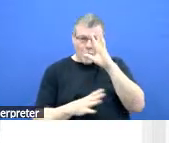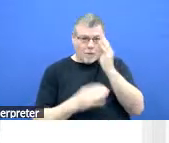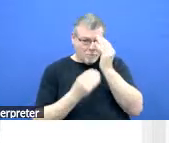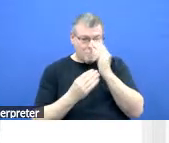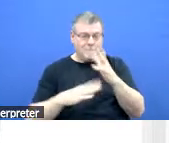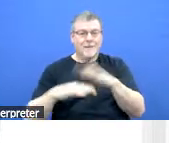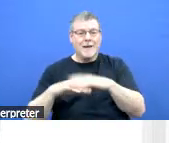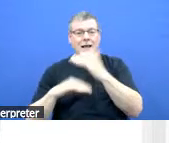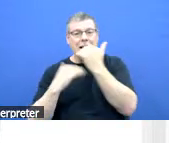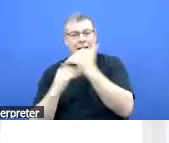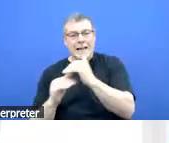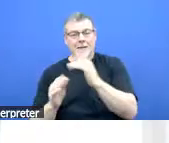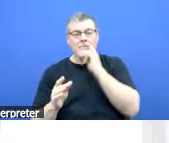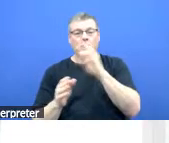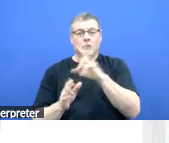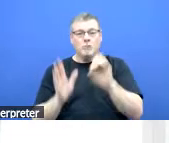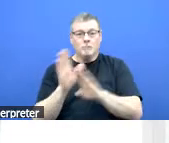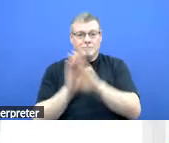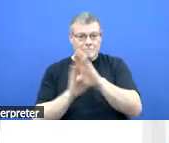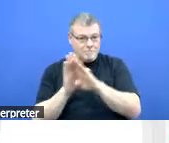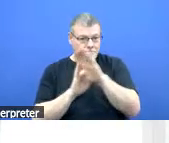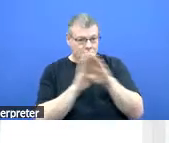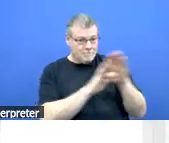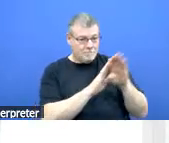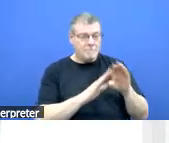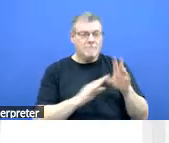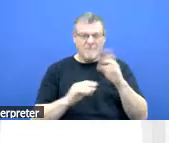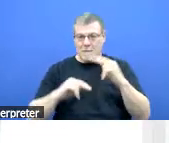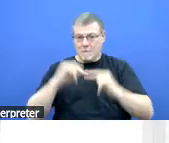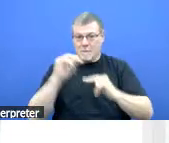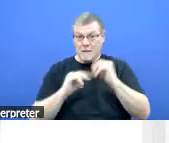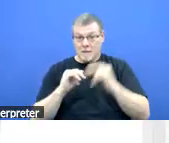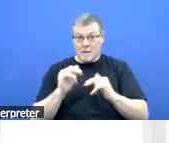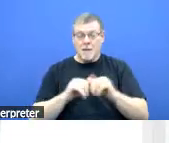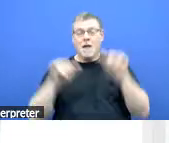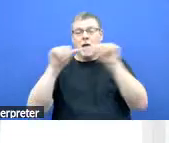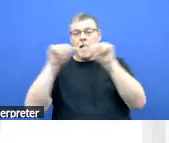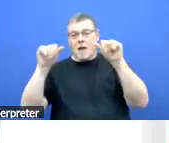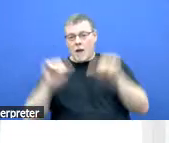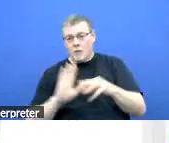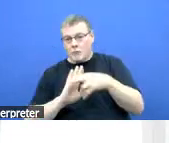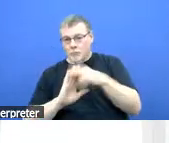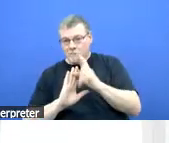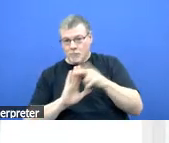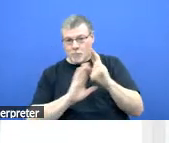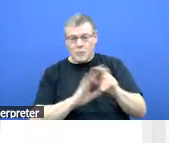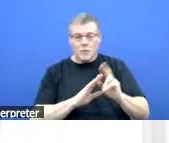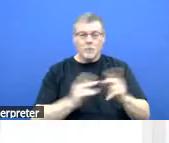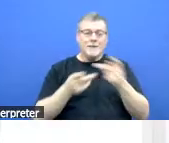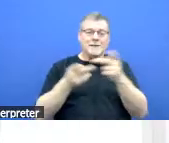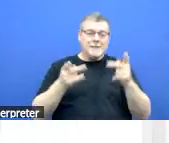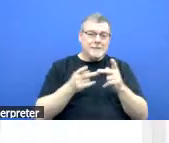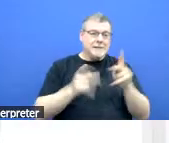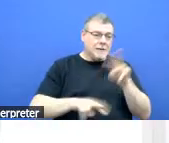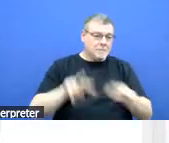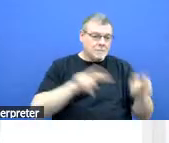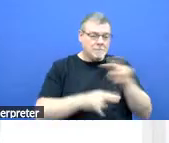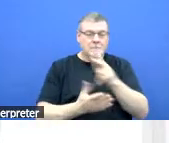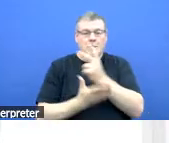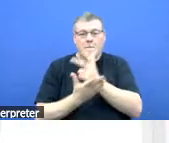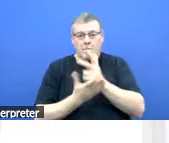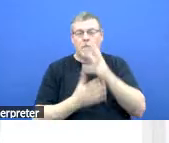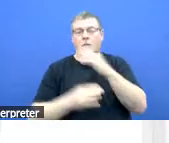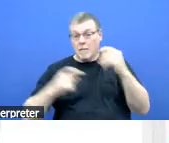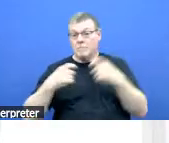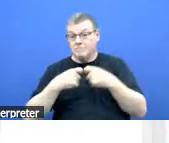limit of redevelopment or building construction, architectural review, site circulation and parking, and